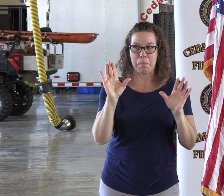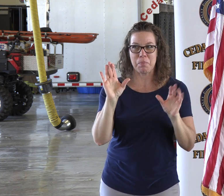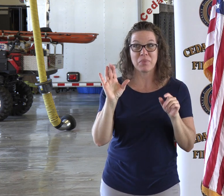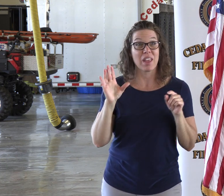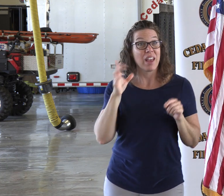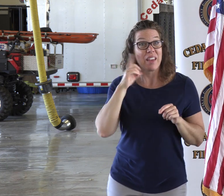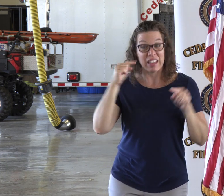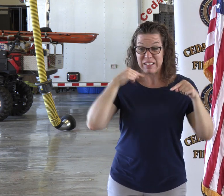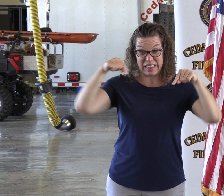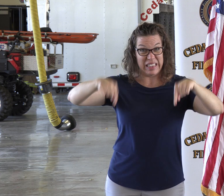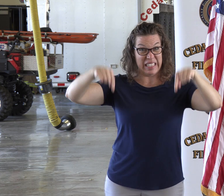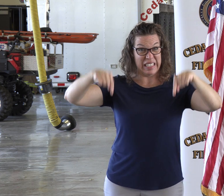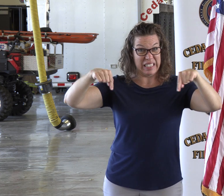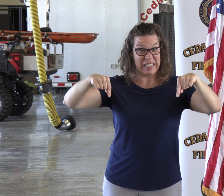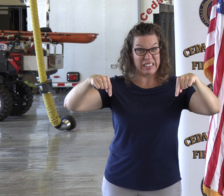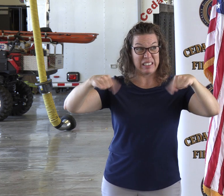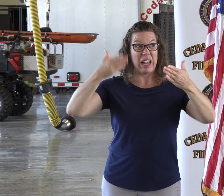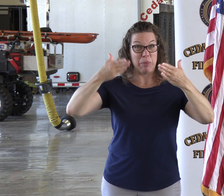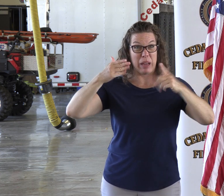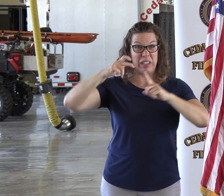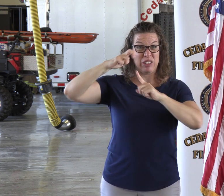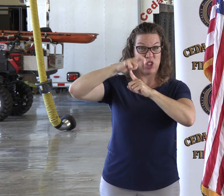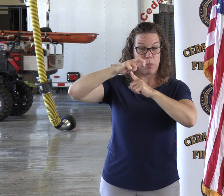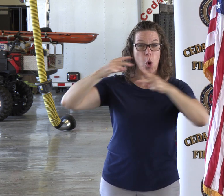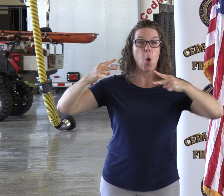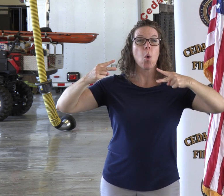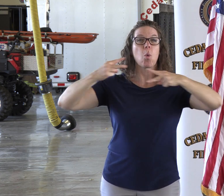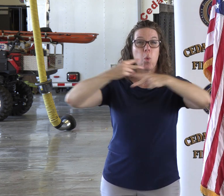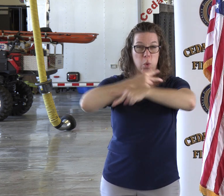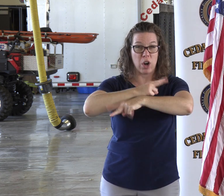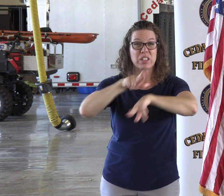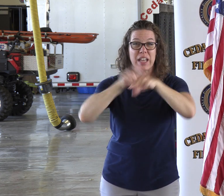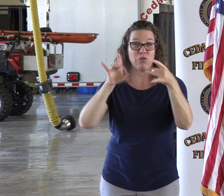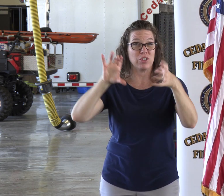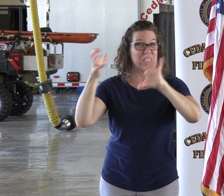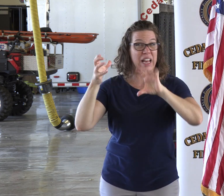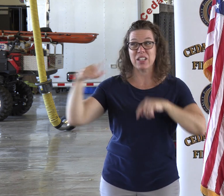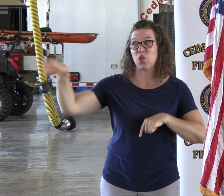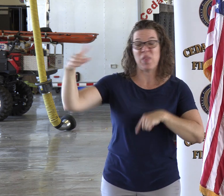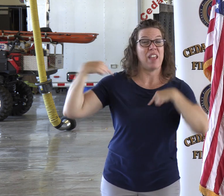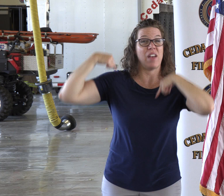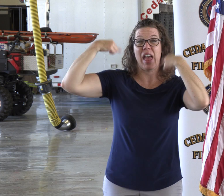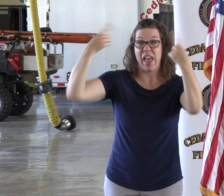this is one of, if not the worst natural disasters in our electric industry